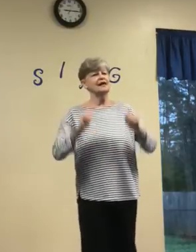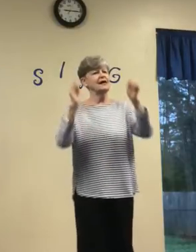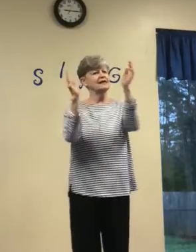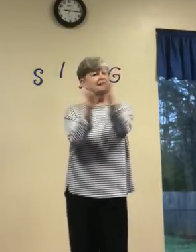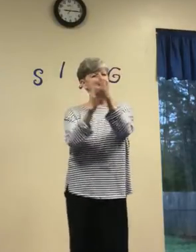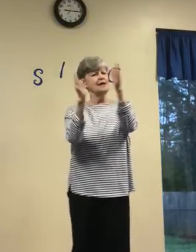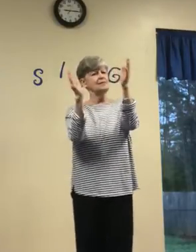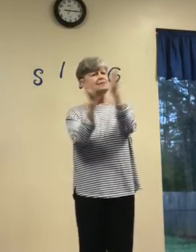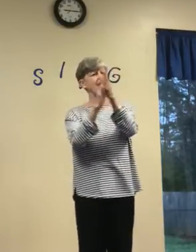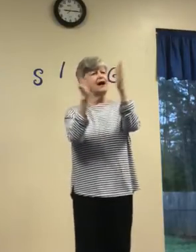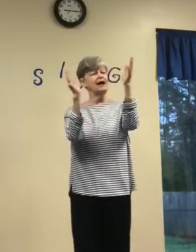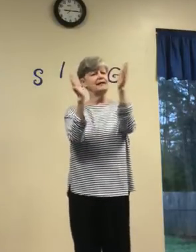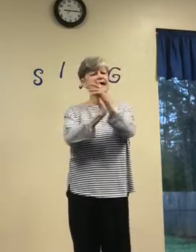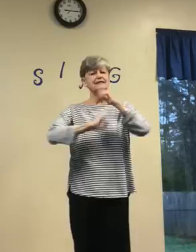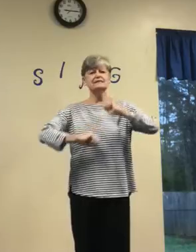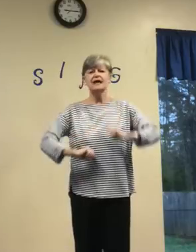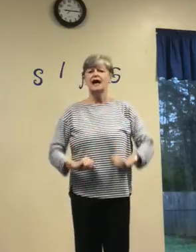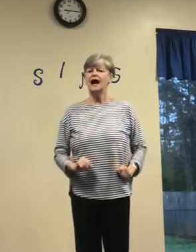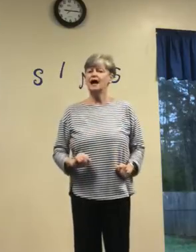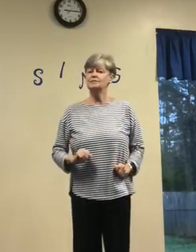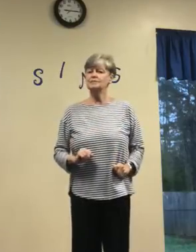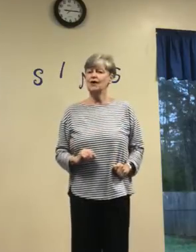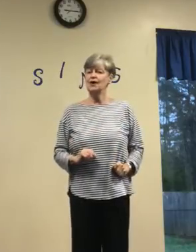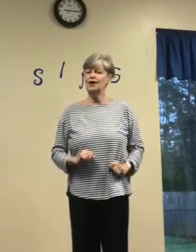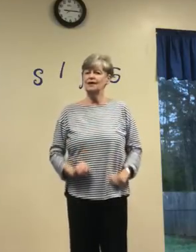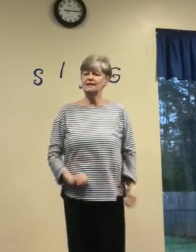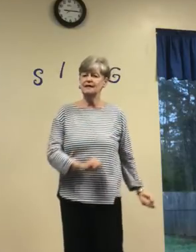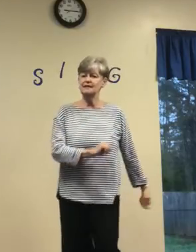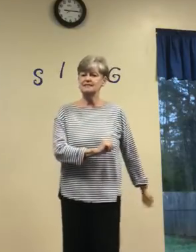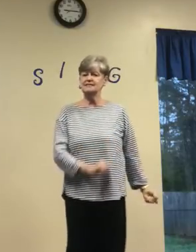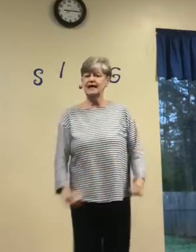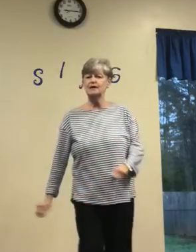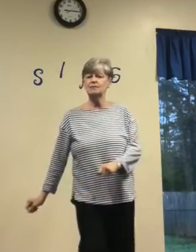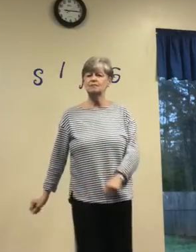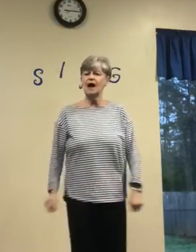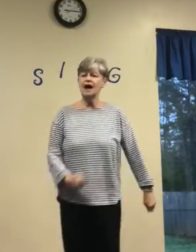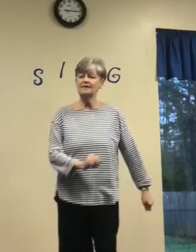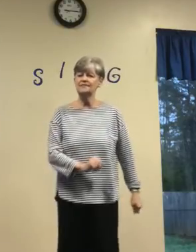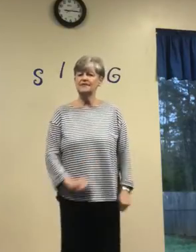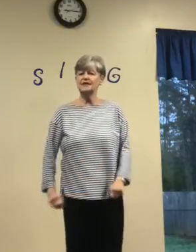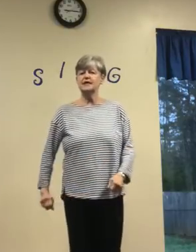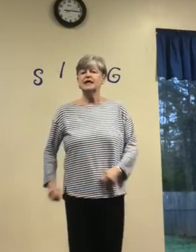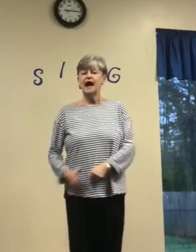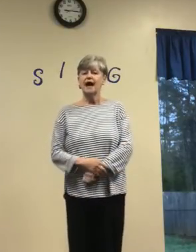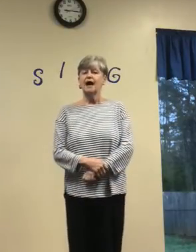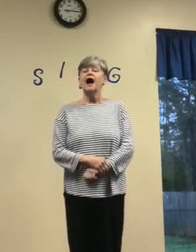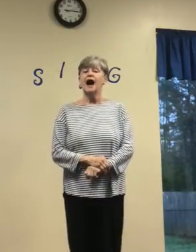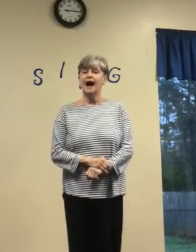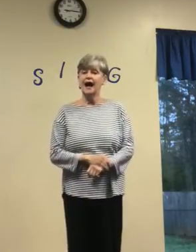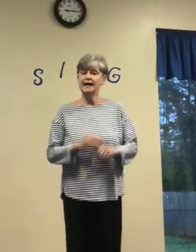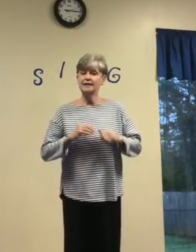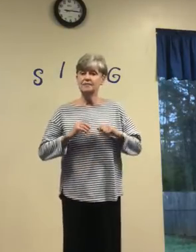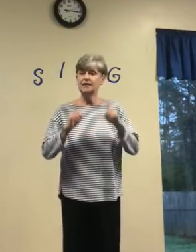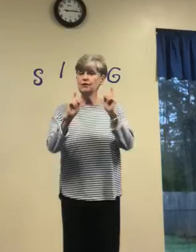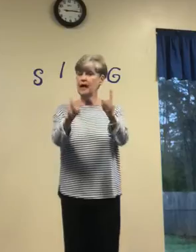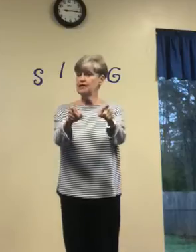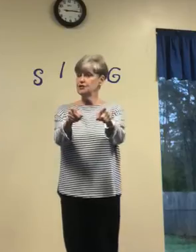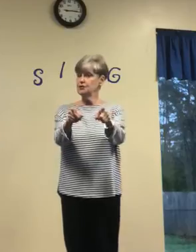clap my hands. I'm gonna snap my feet. I am here and you